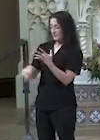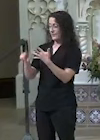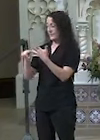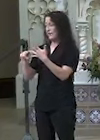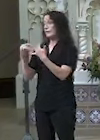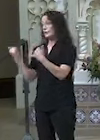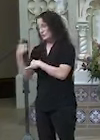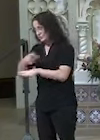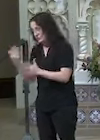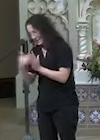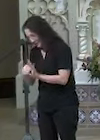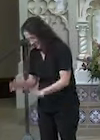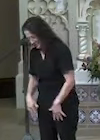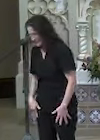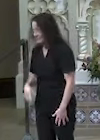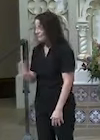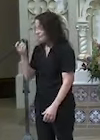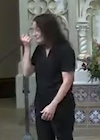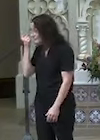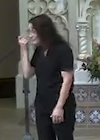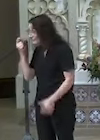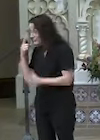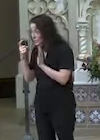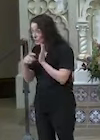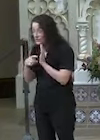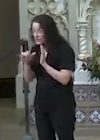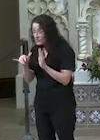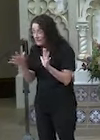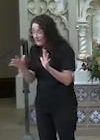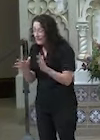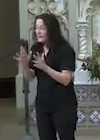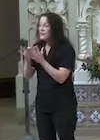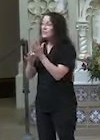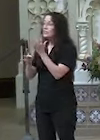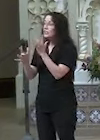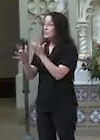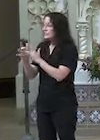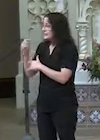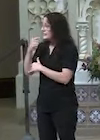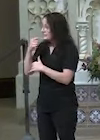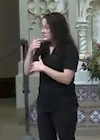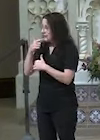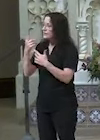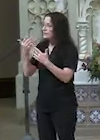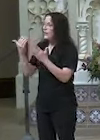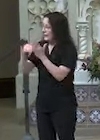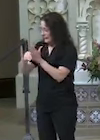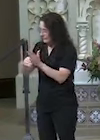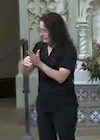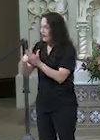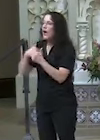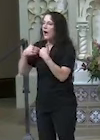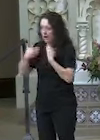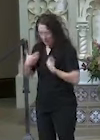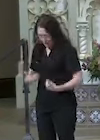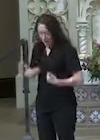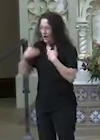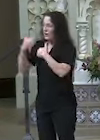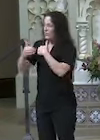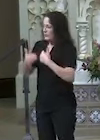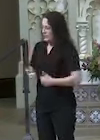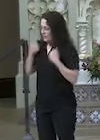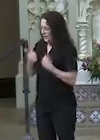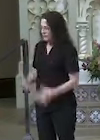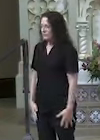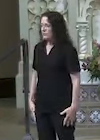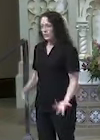again, did you catch it? Jesus said, I am the bread of life. Okay,